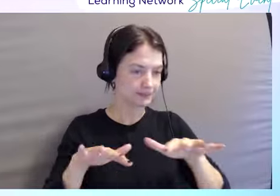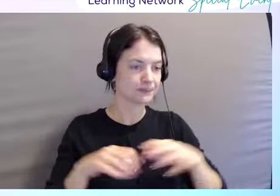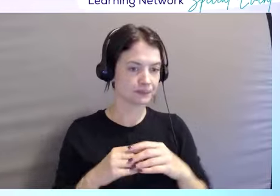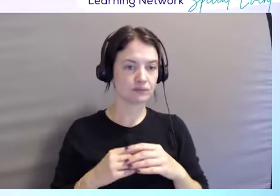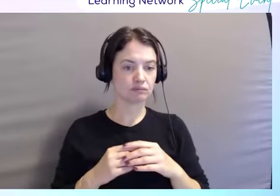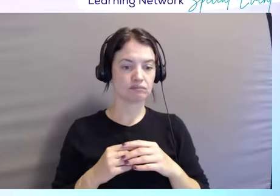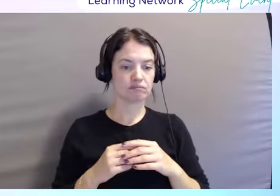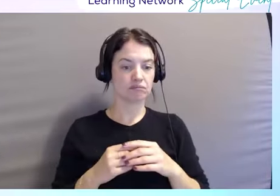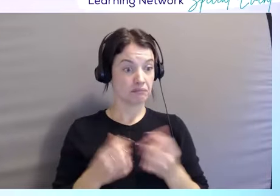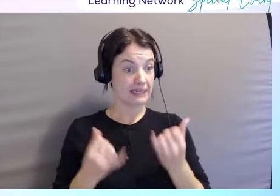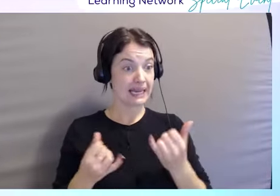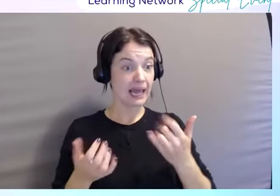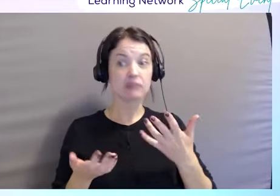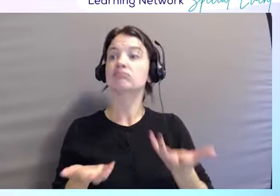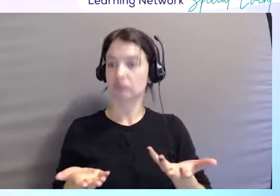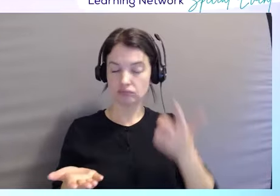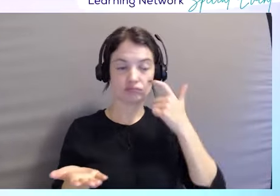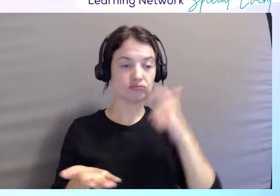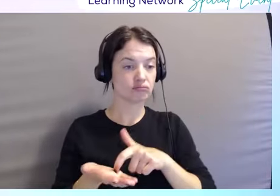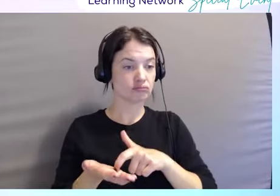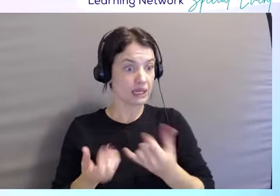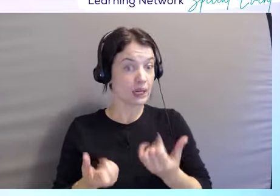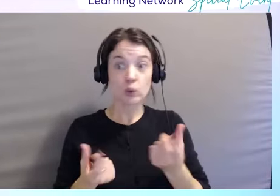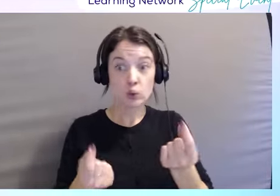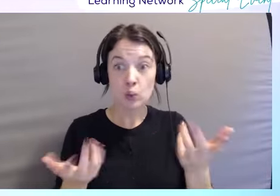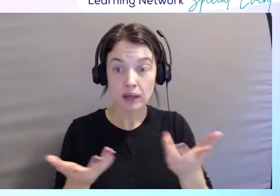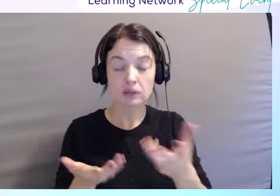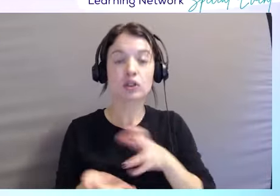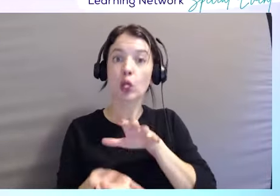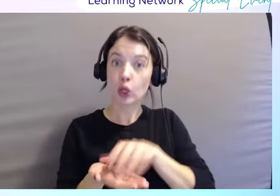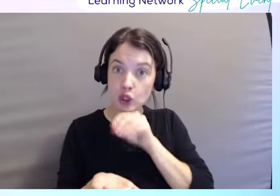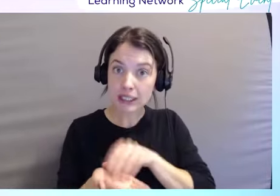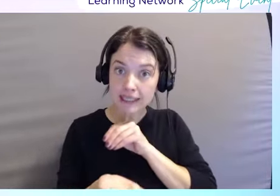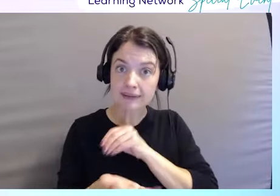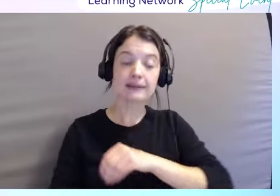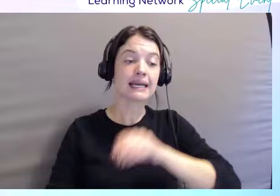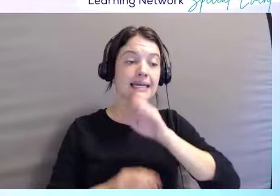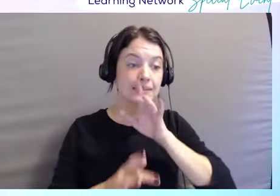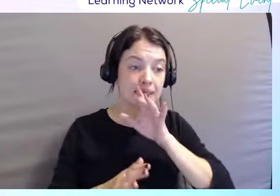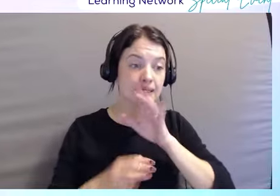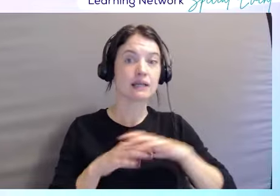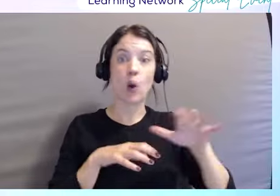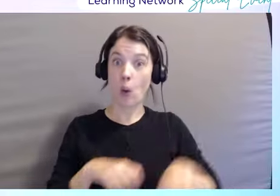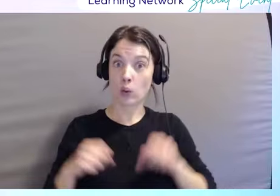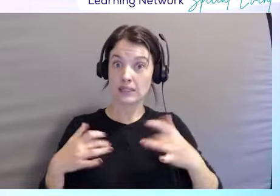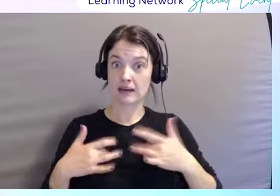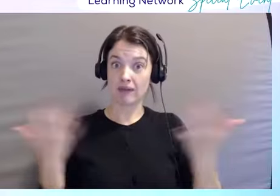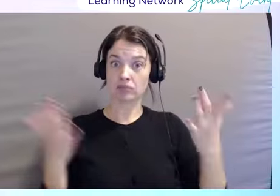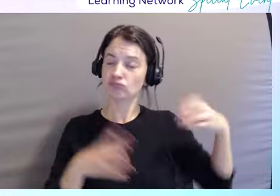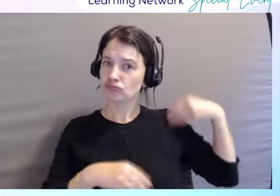We acknowledge that we are learning, speaking, and hosting this virtual event on the traditional lands of the